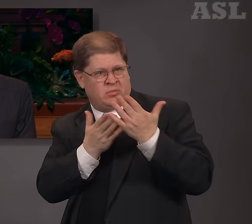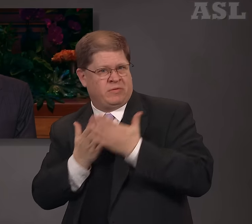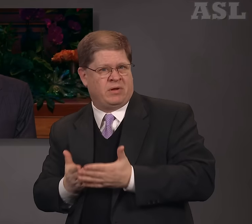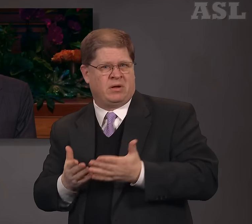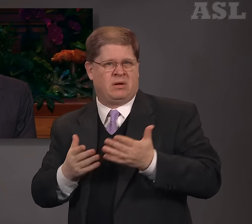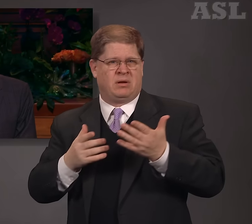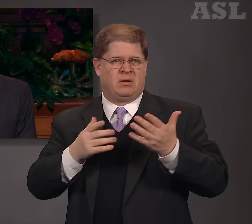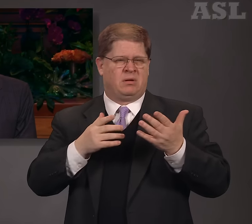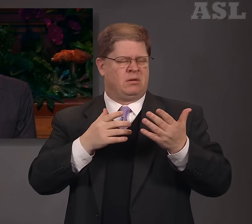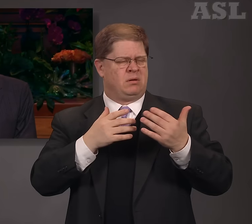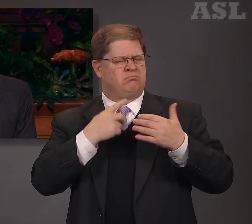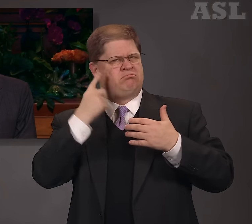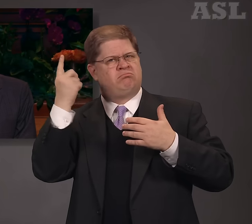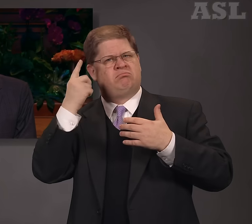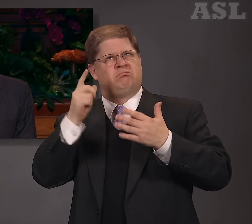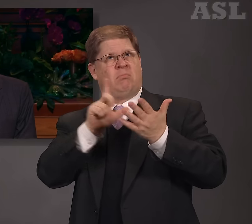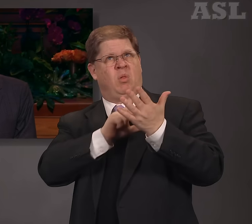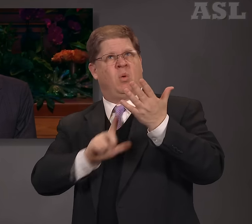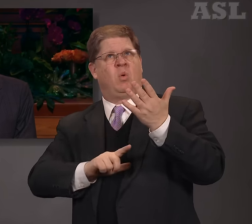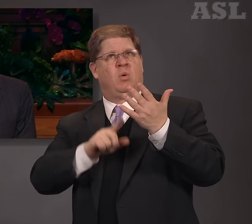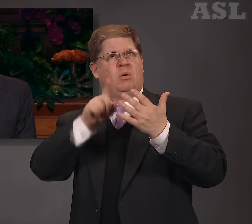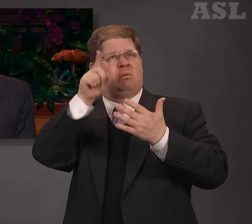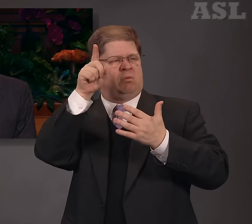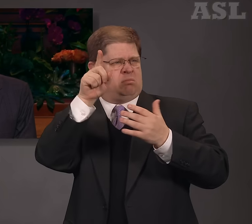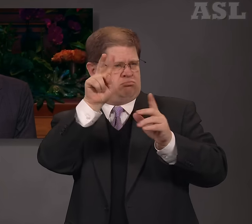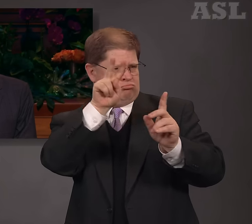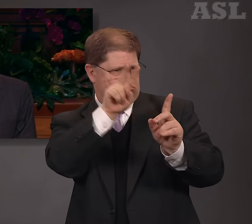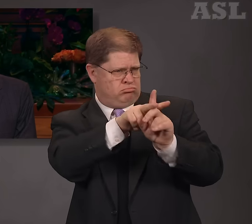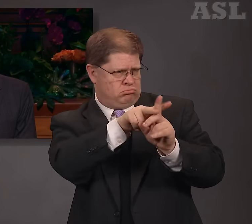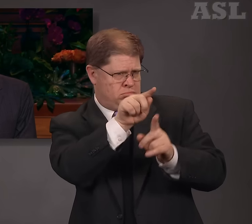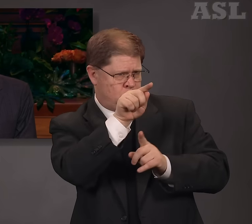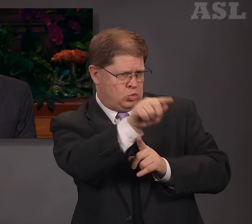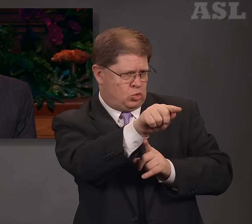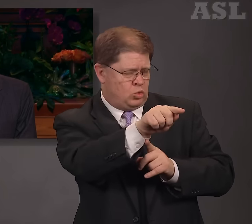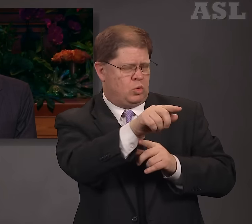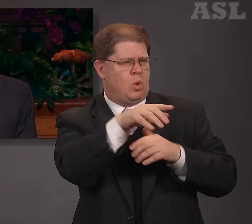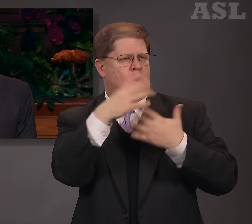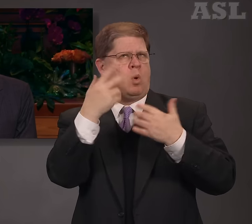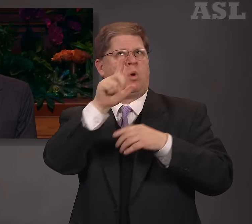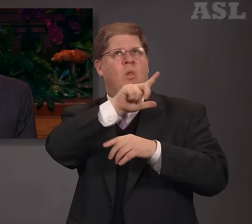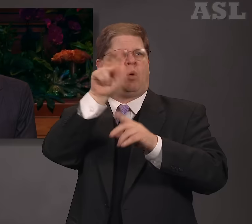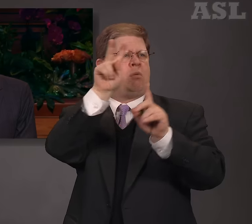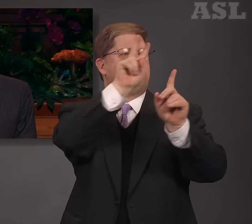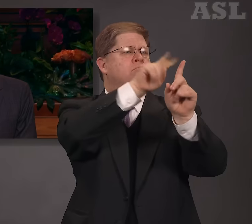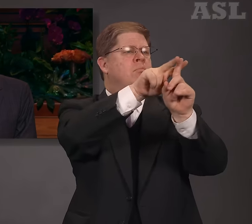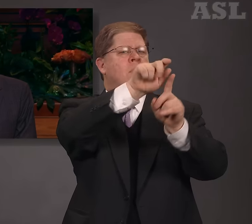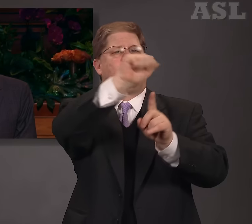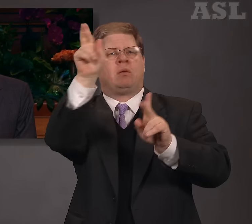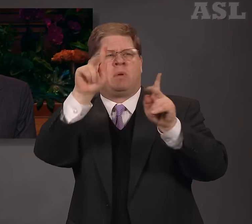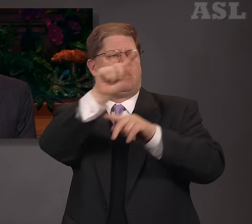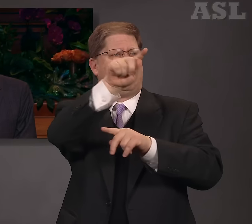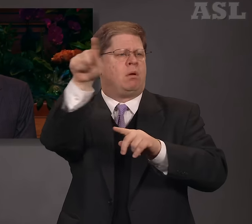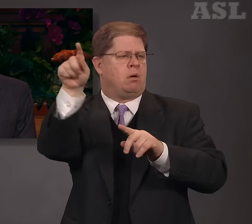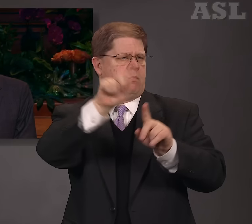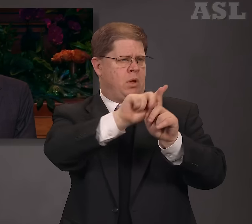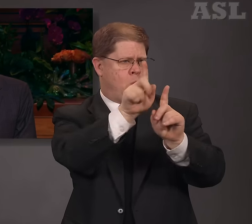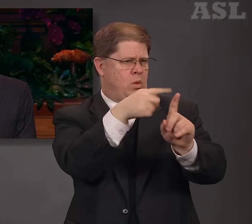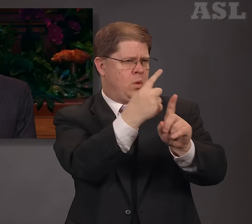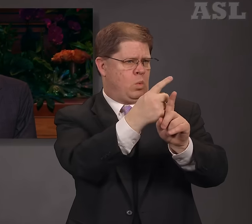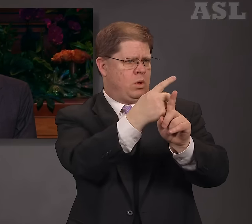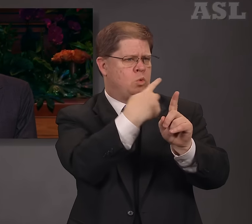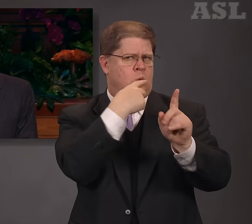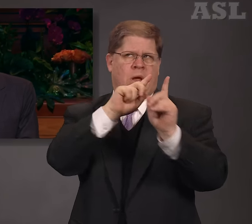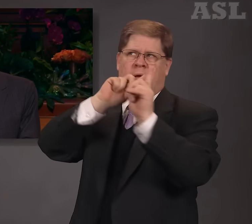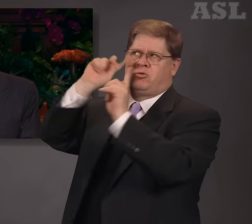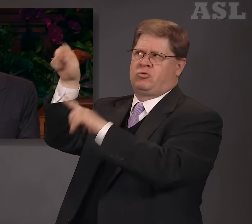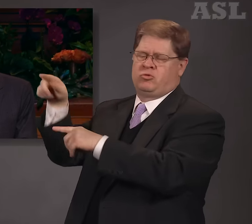provided for. I often wonder if the Lord picked on you exclusively or if you were just the one who